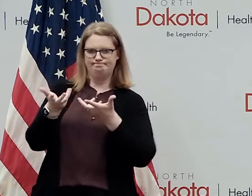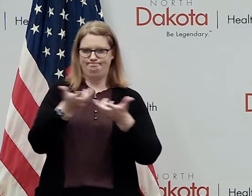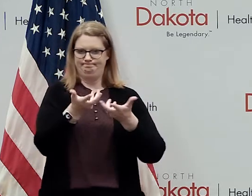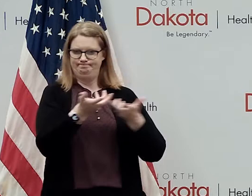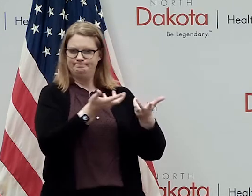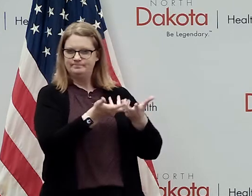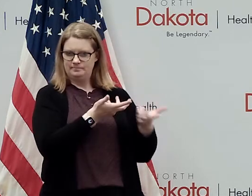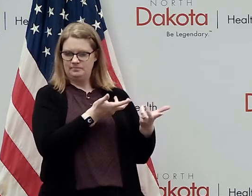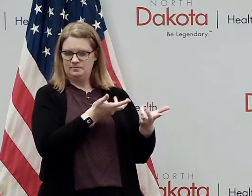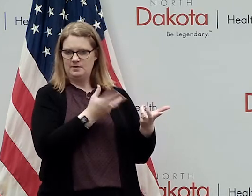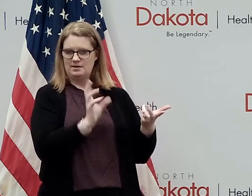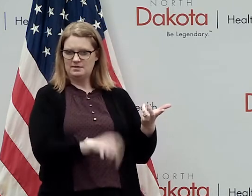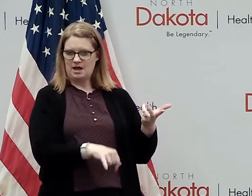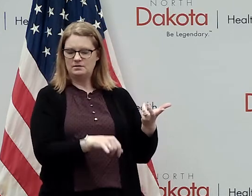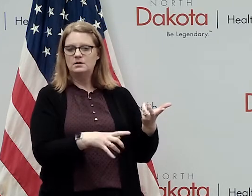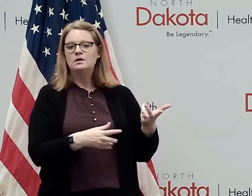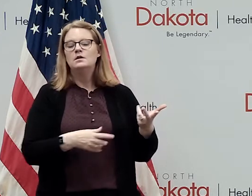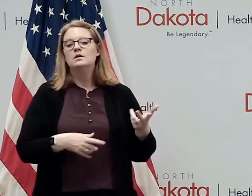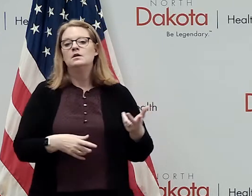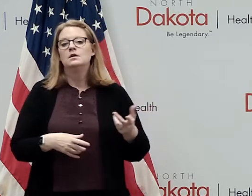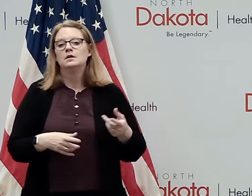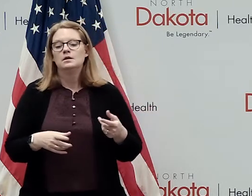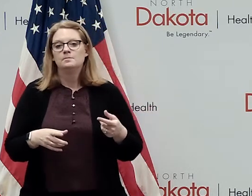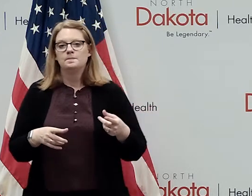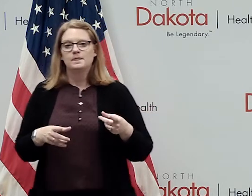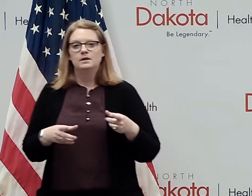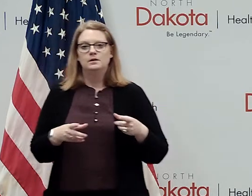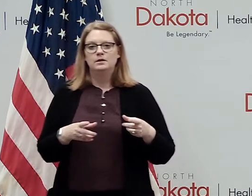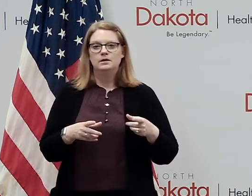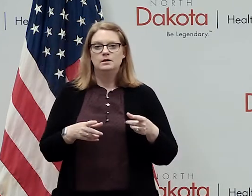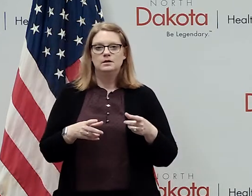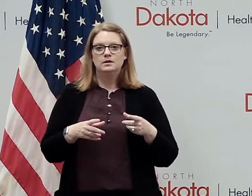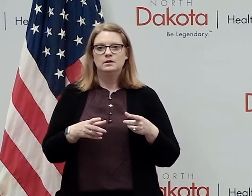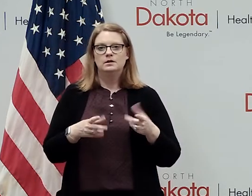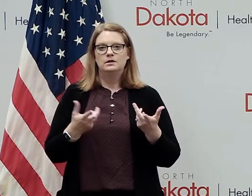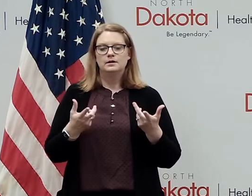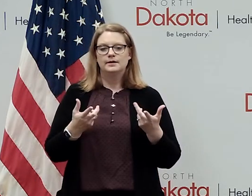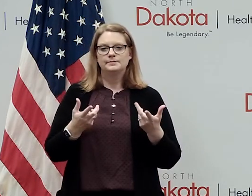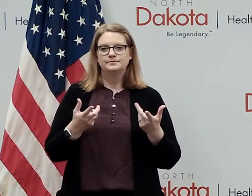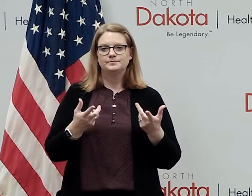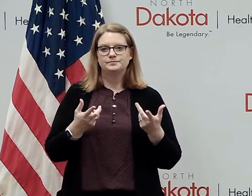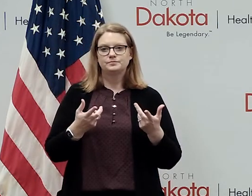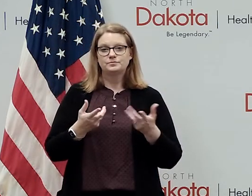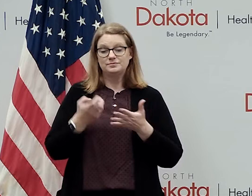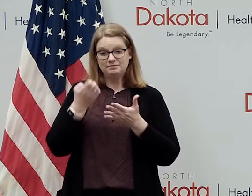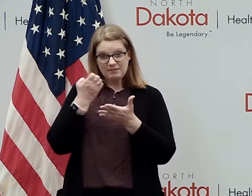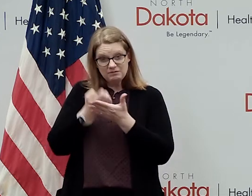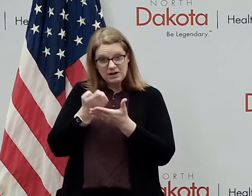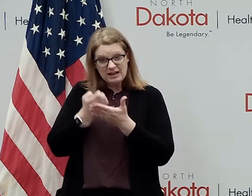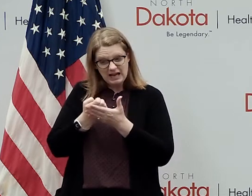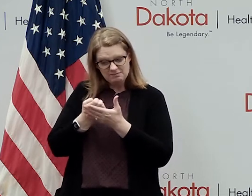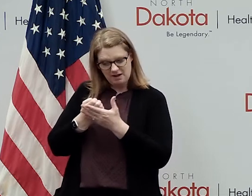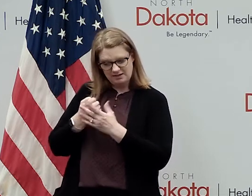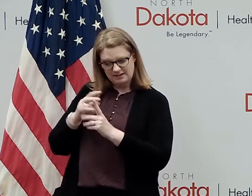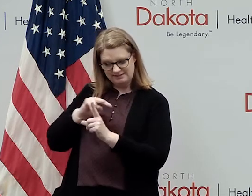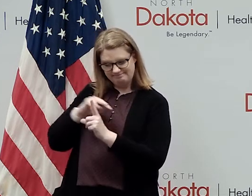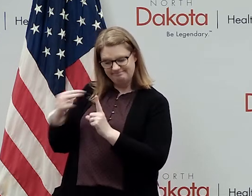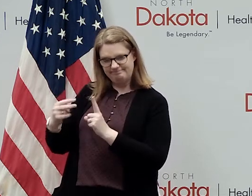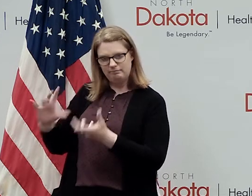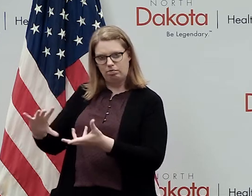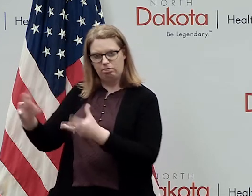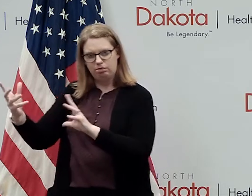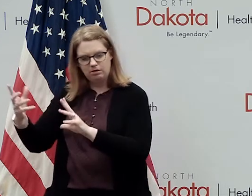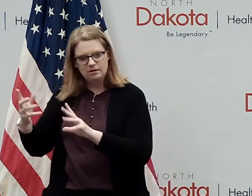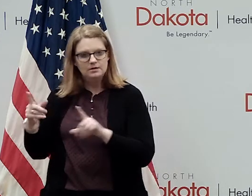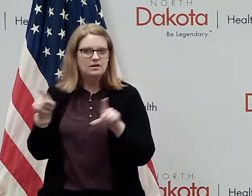a record amount of calamity, if you will, from an economic standpoint. We've also had a record amount of